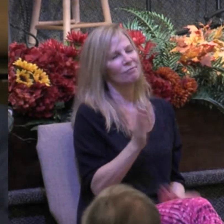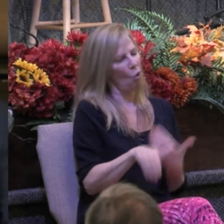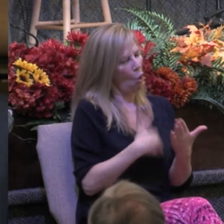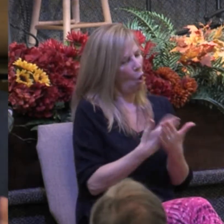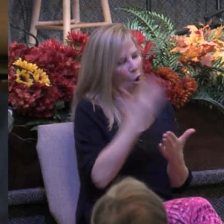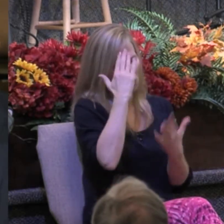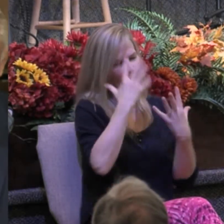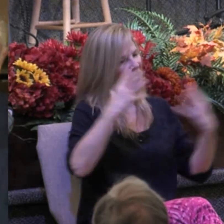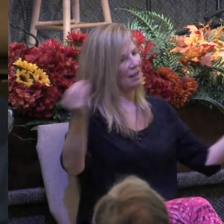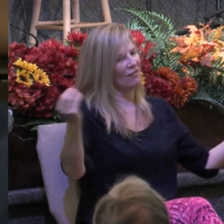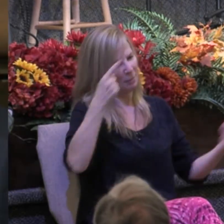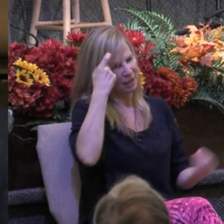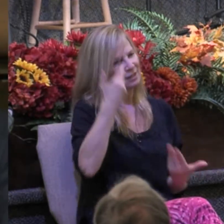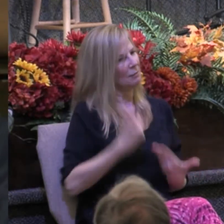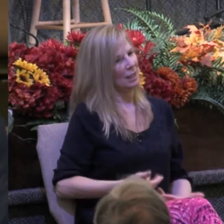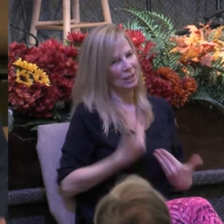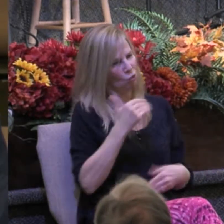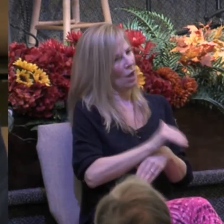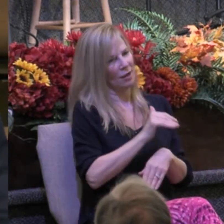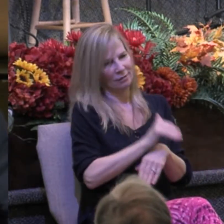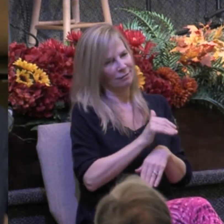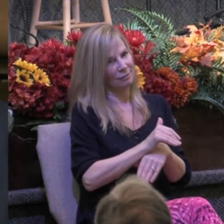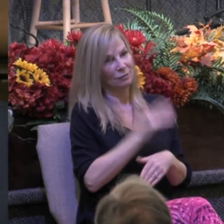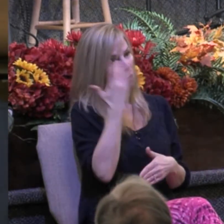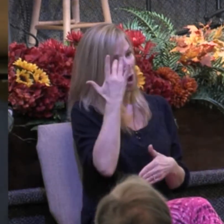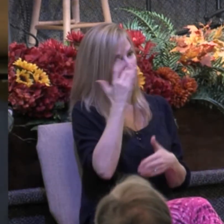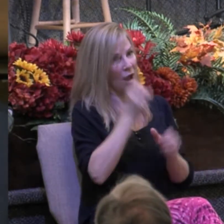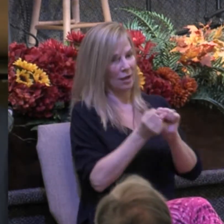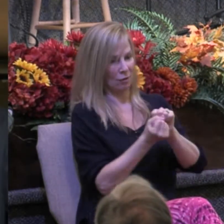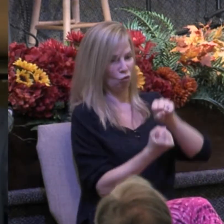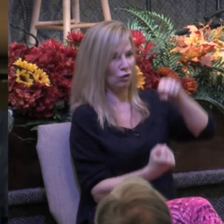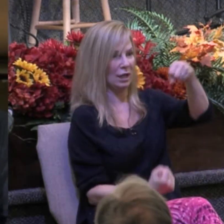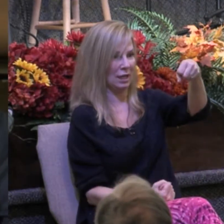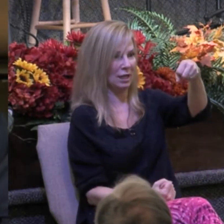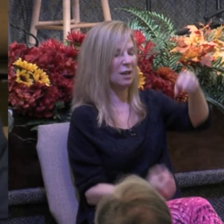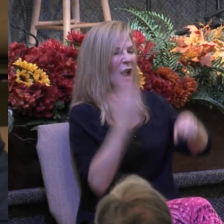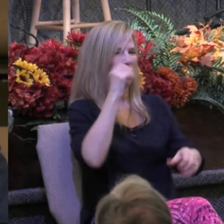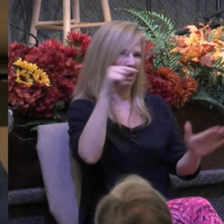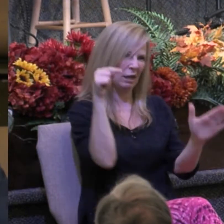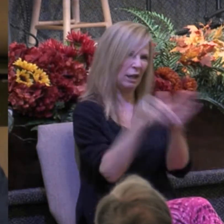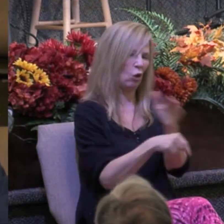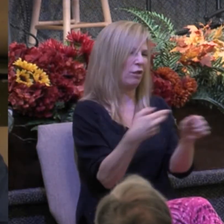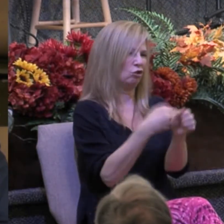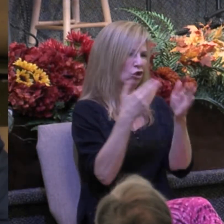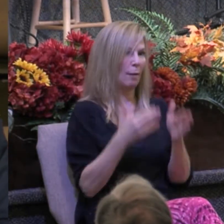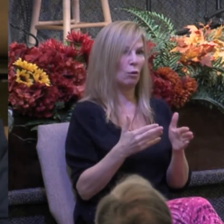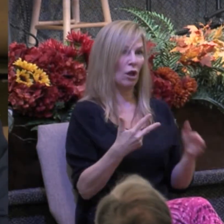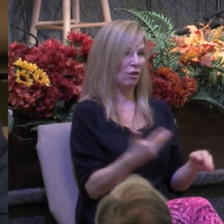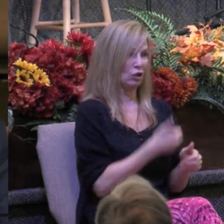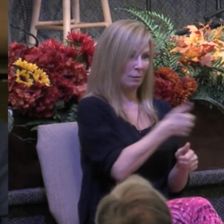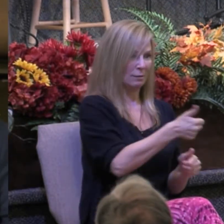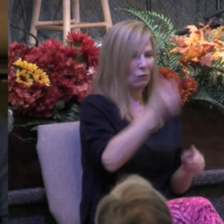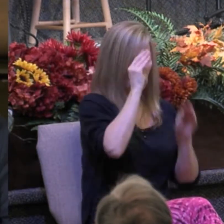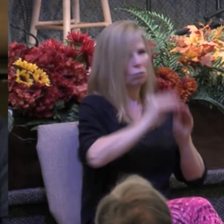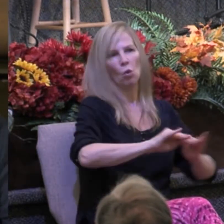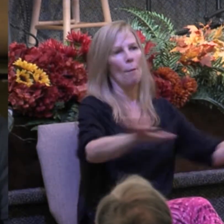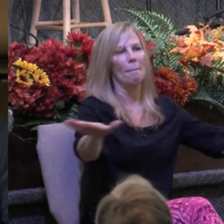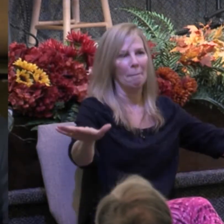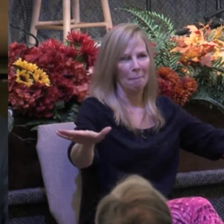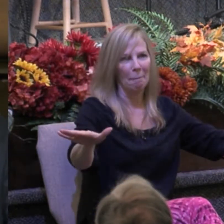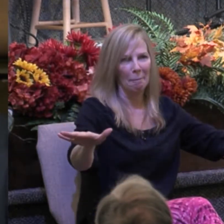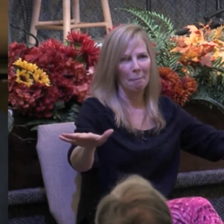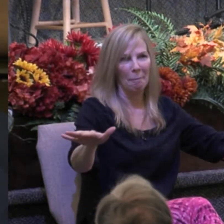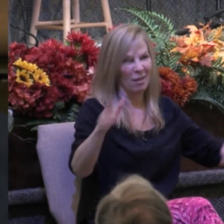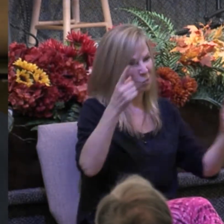away because of me this night, for it is written, I will strike down the shepherd and the sheep of the flock shall be scattered. That's exactly what happened.